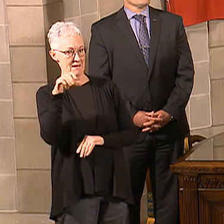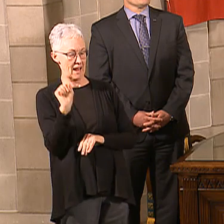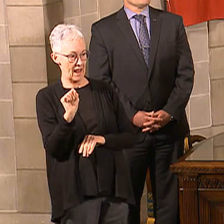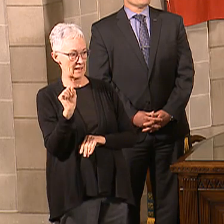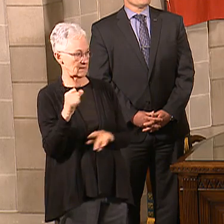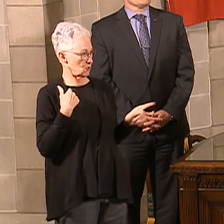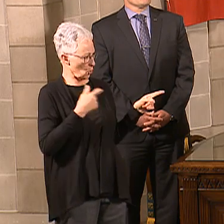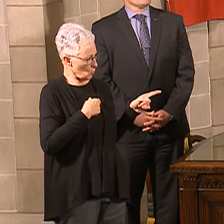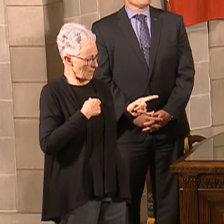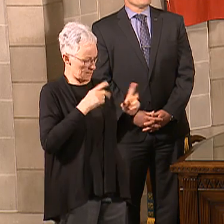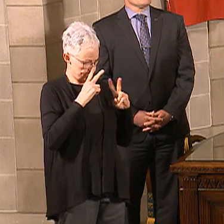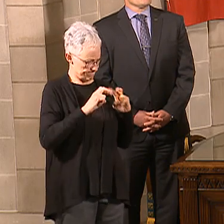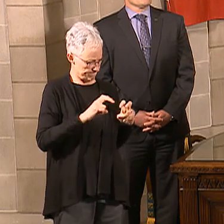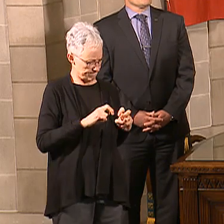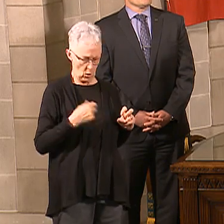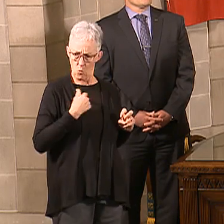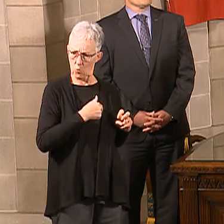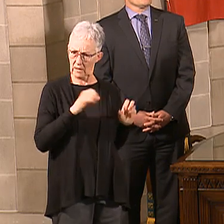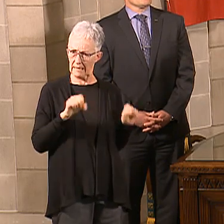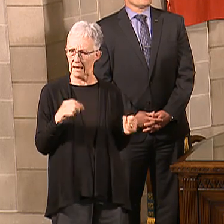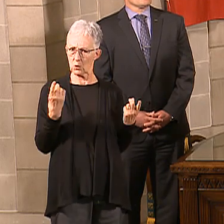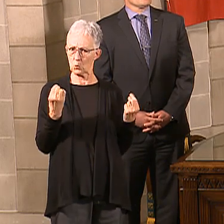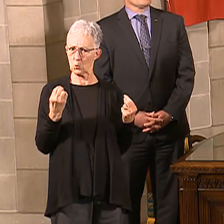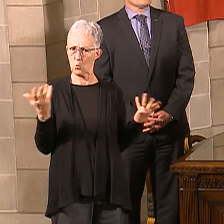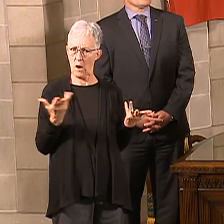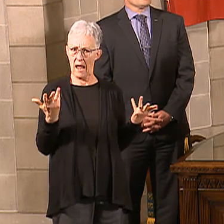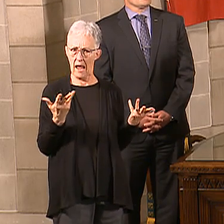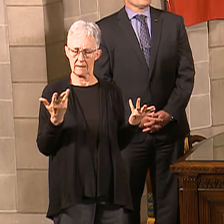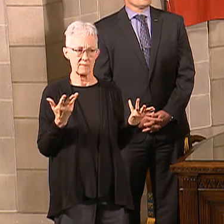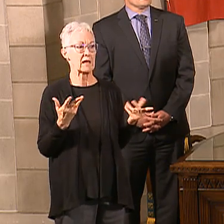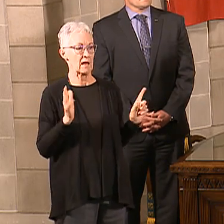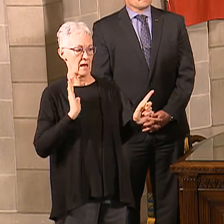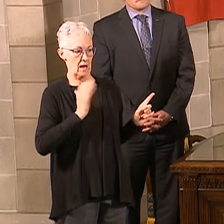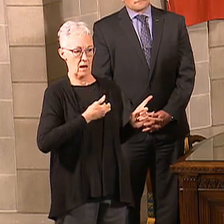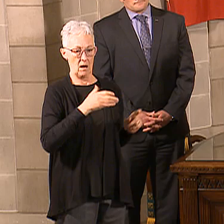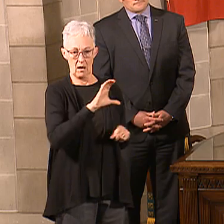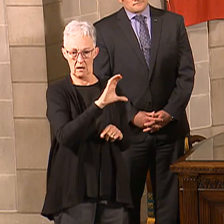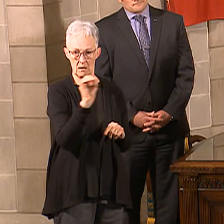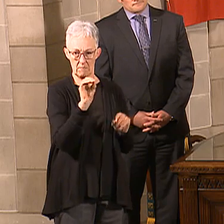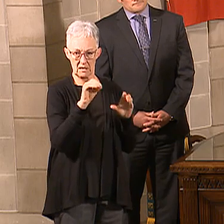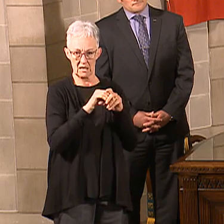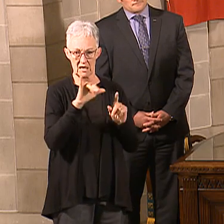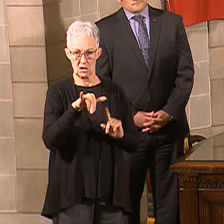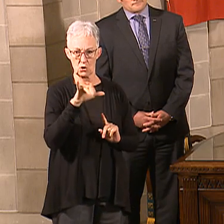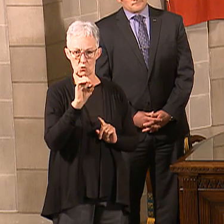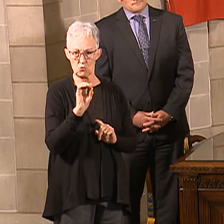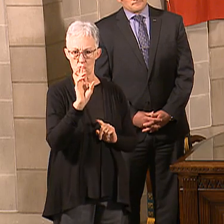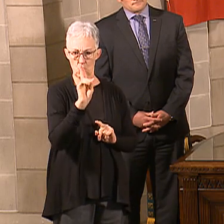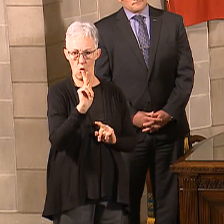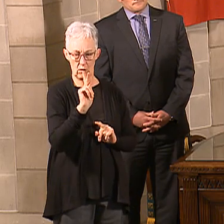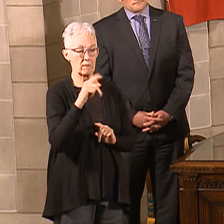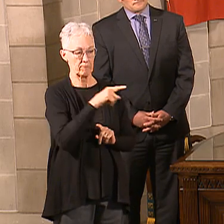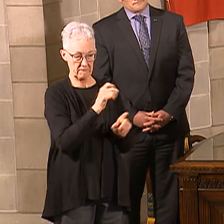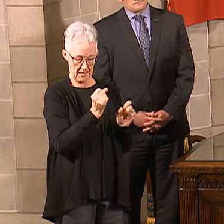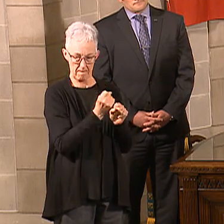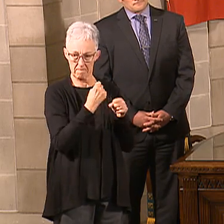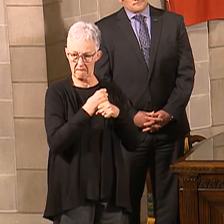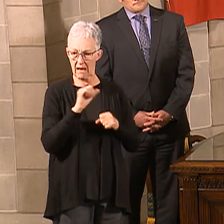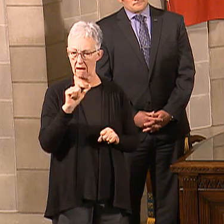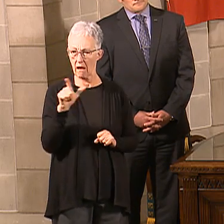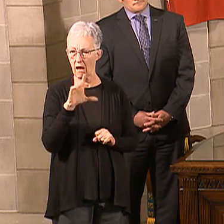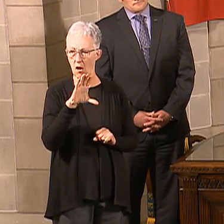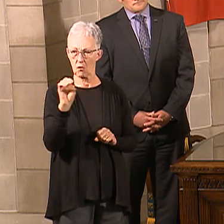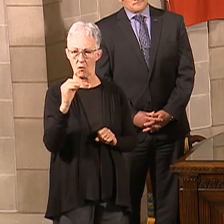we can do to help? And so we have a plant in York, Nebraska, that for many years has been producing industrial alcohol to be shipped around the world for cleaners